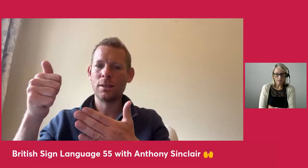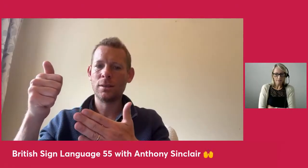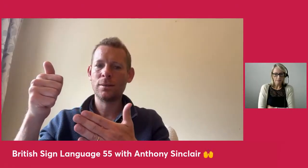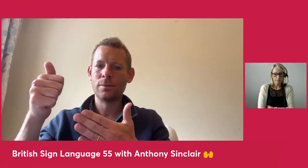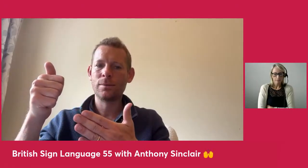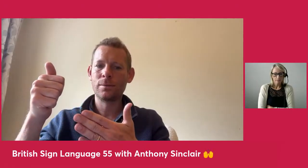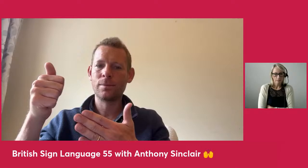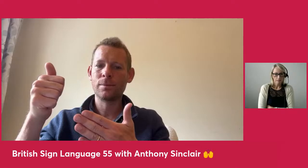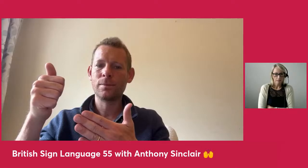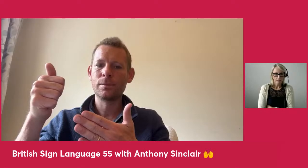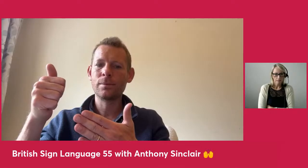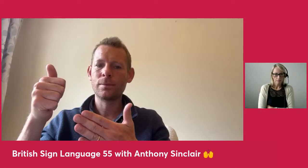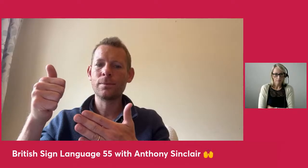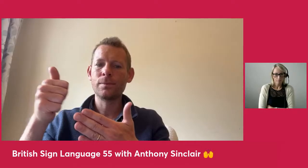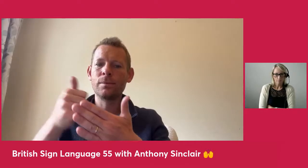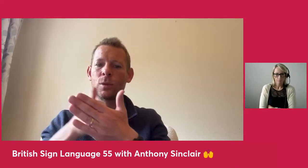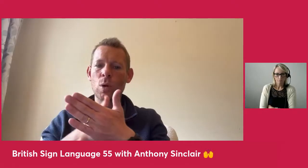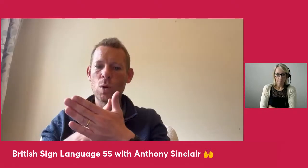always,